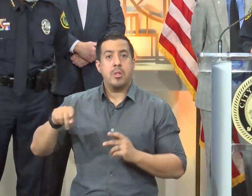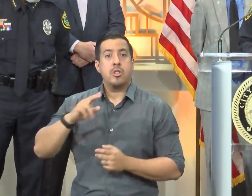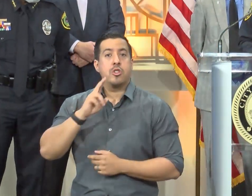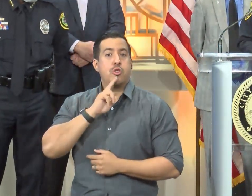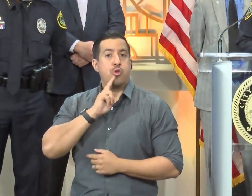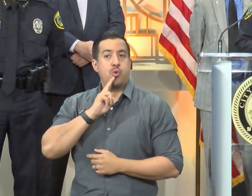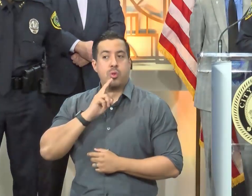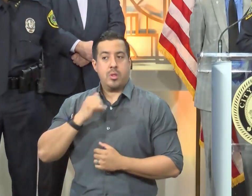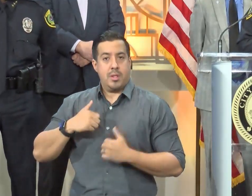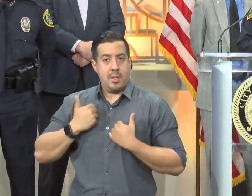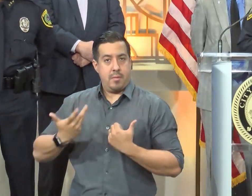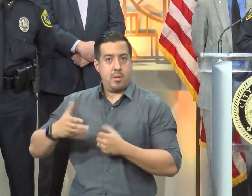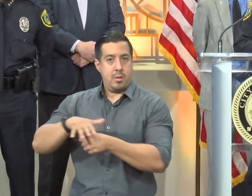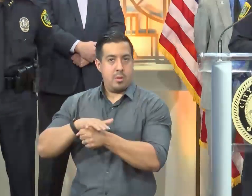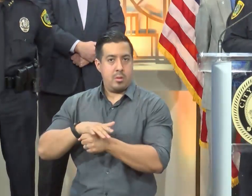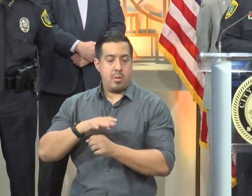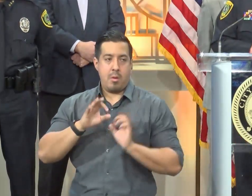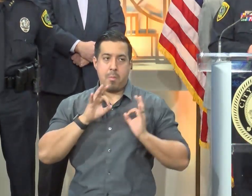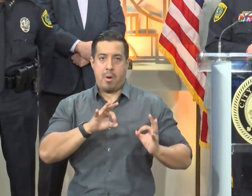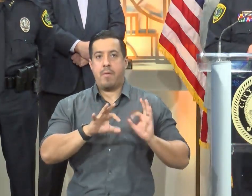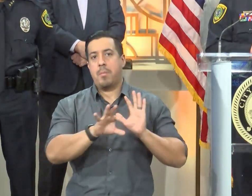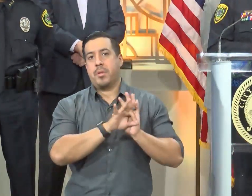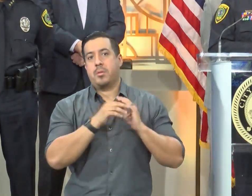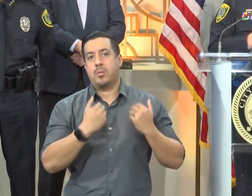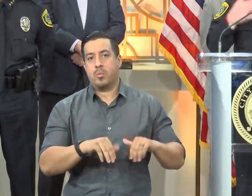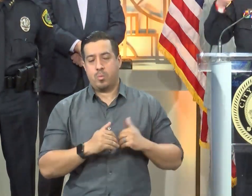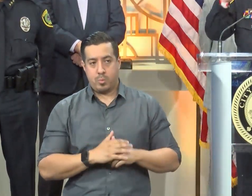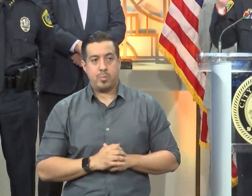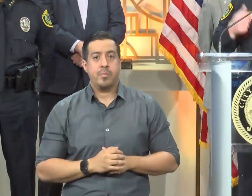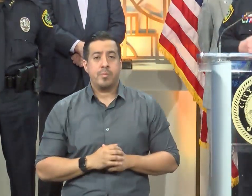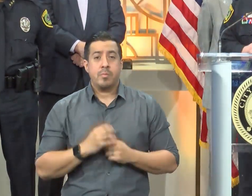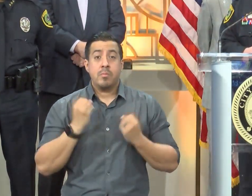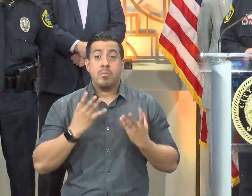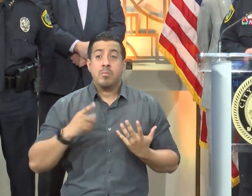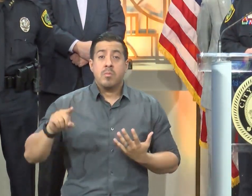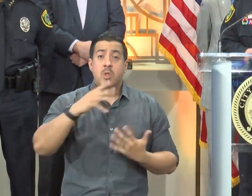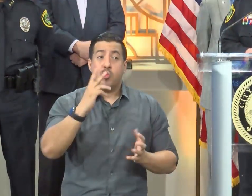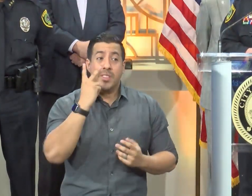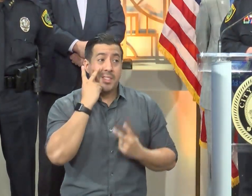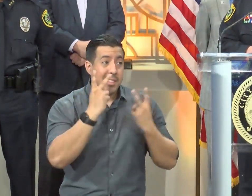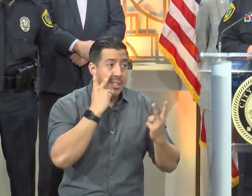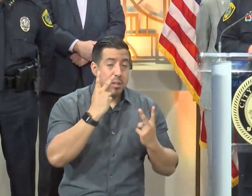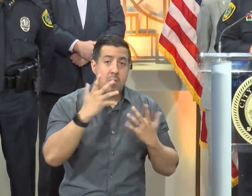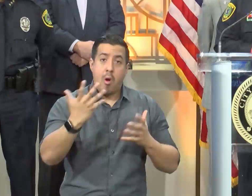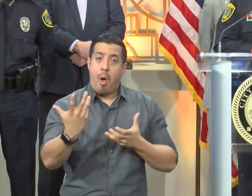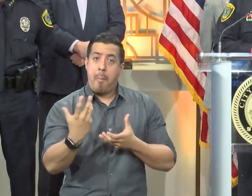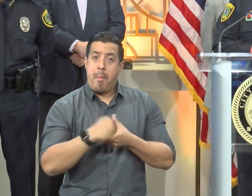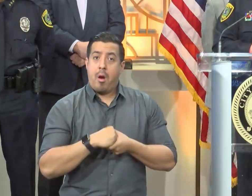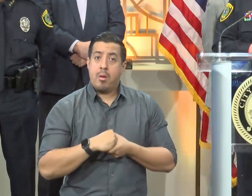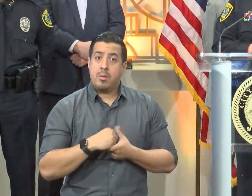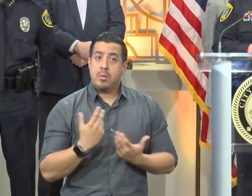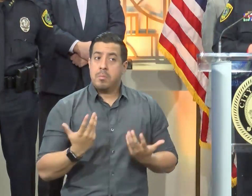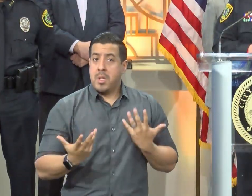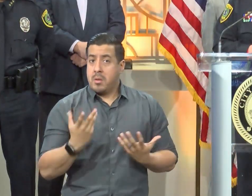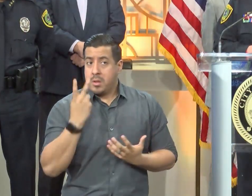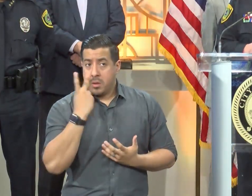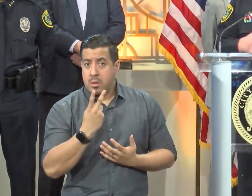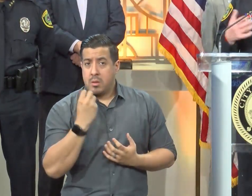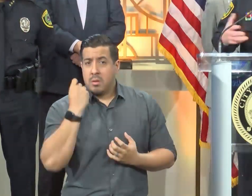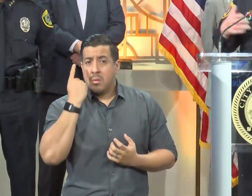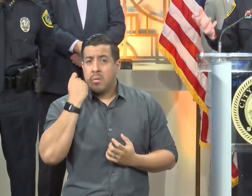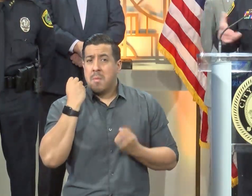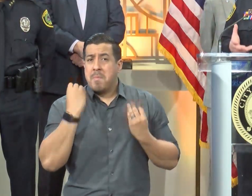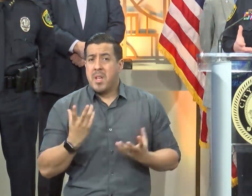this city. Now, as you all have seen, and many of you have been part of it, numerous news reports